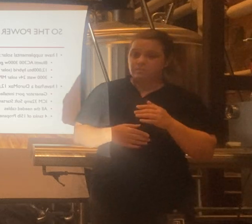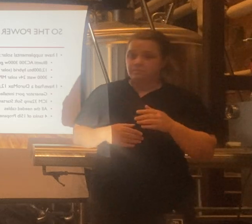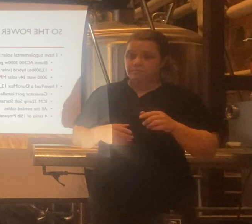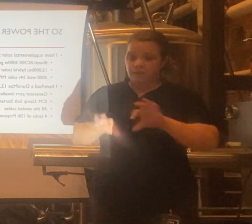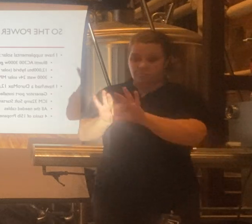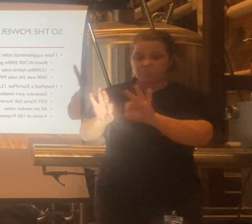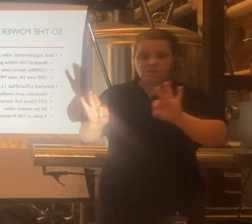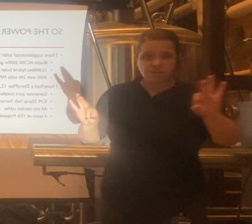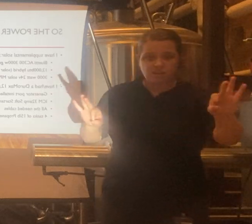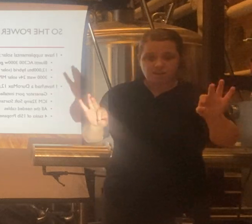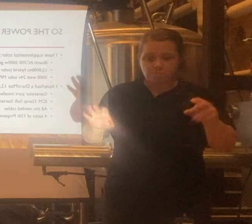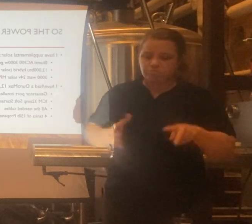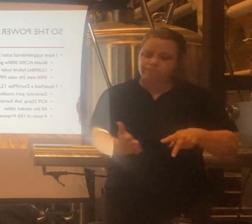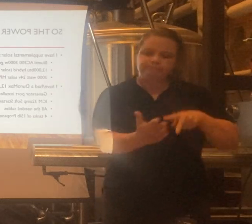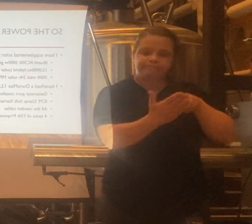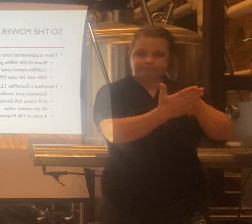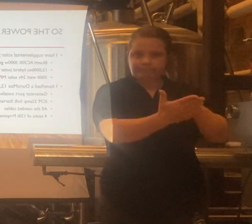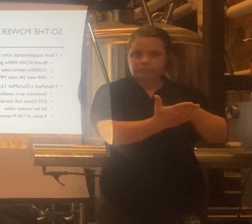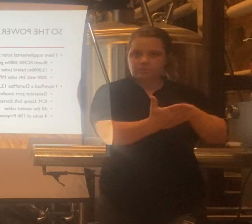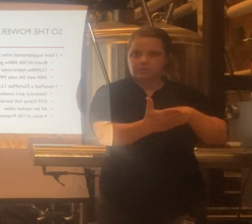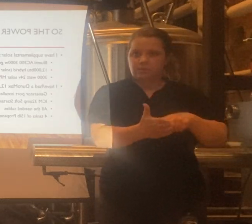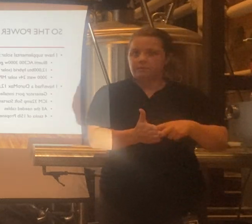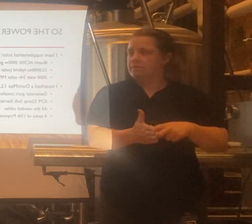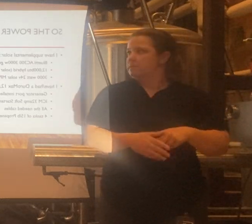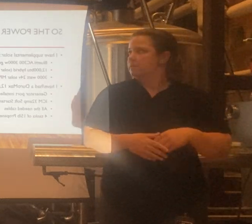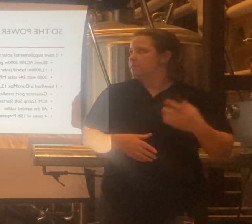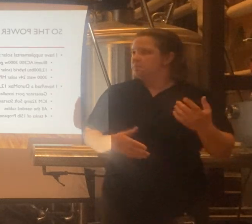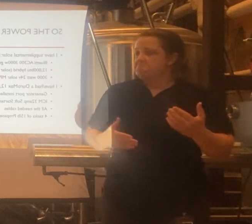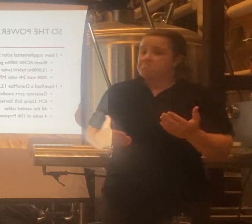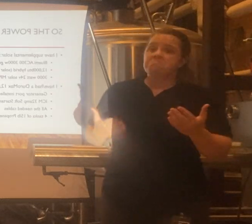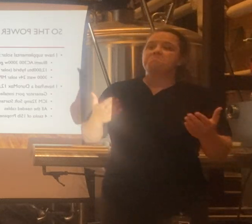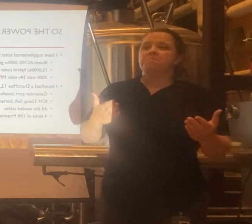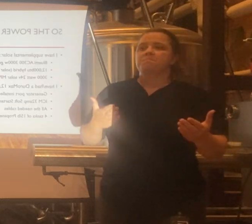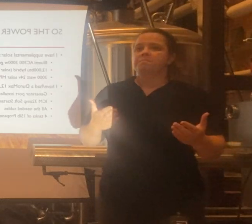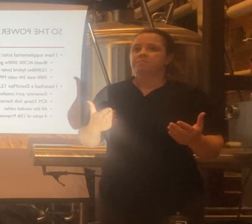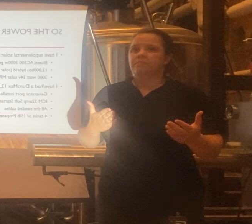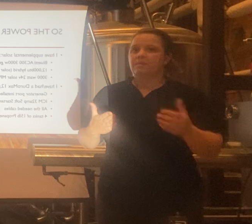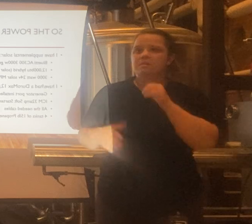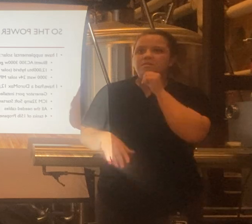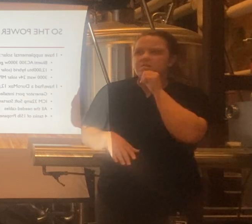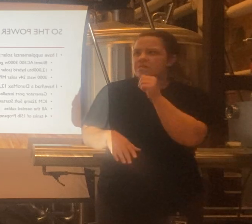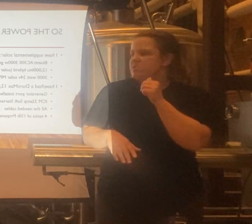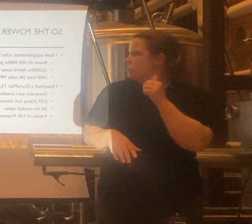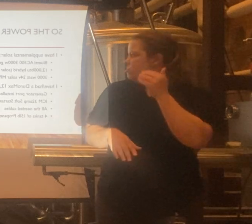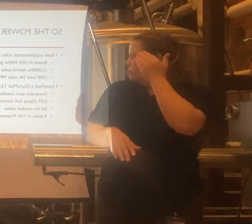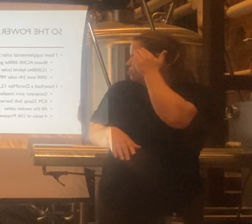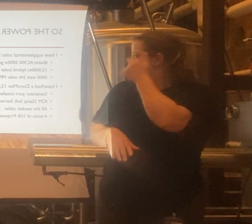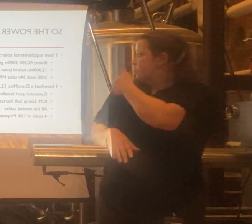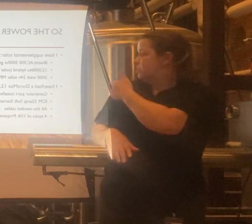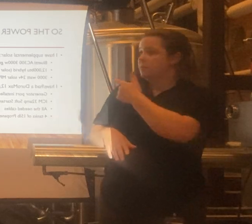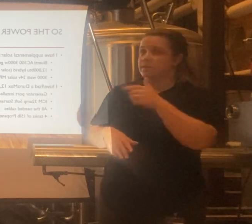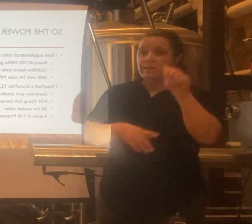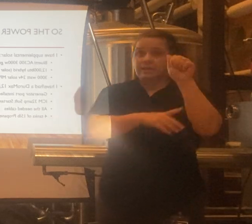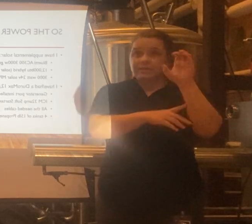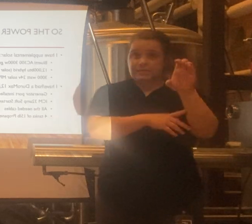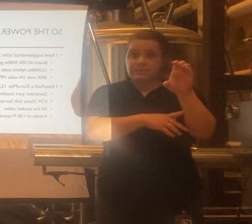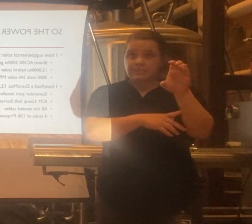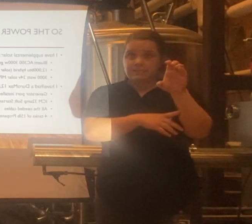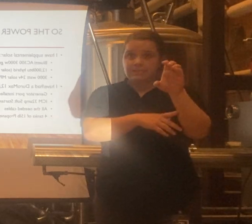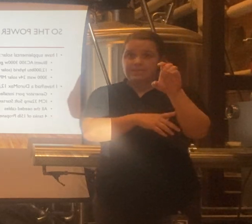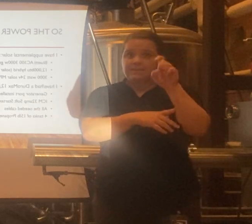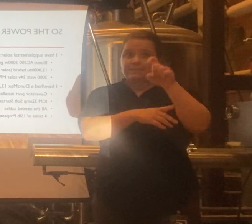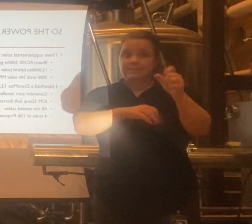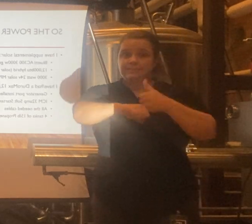in. And then I had to add, everybody probably doesn't know this, but on your air conditioner, you must install what's known as a